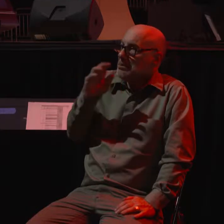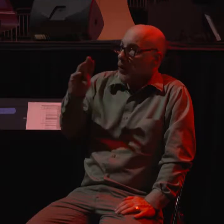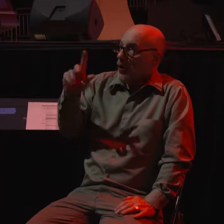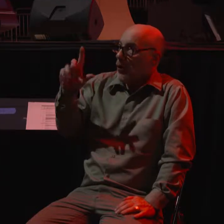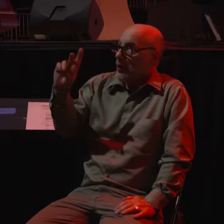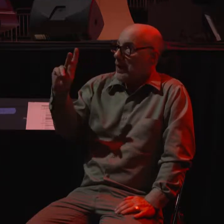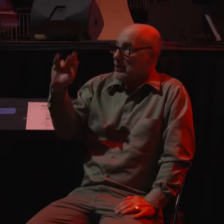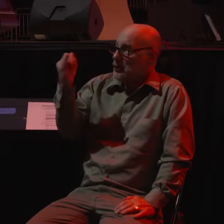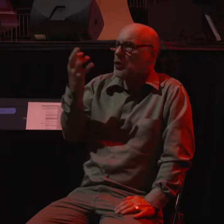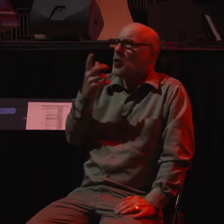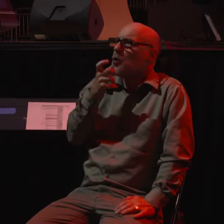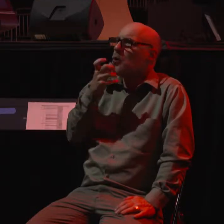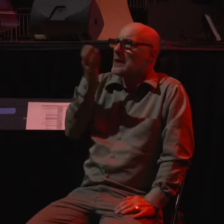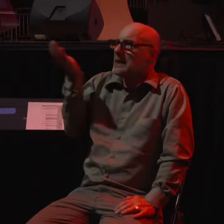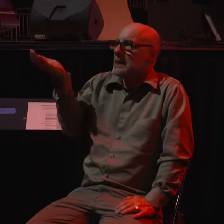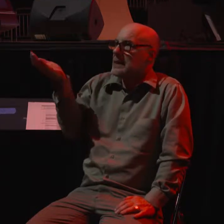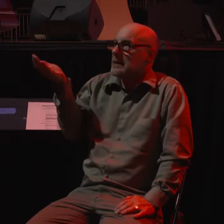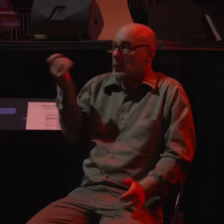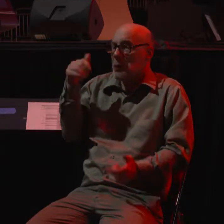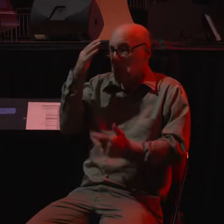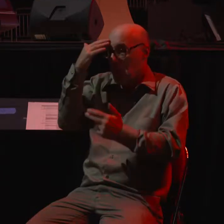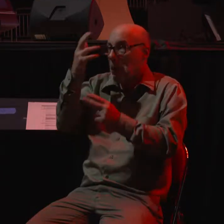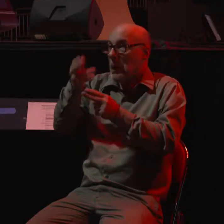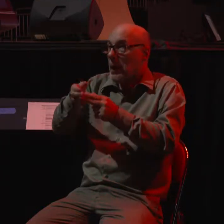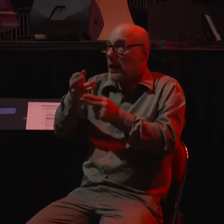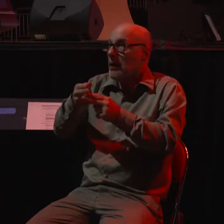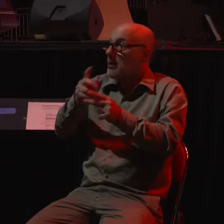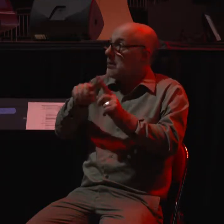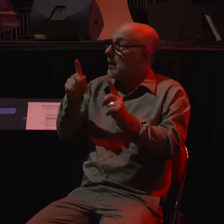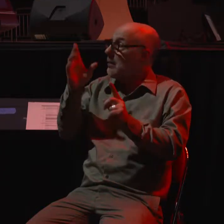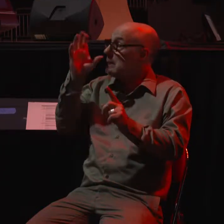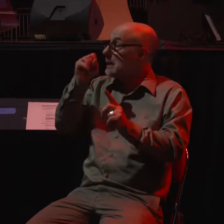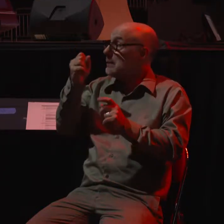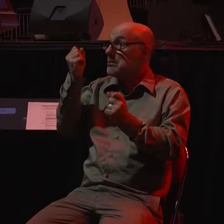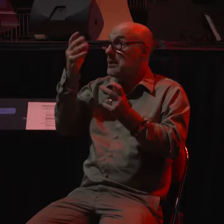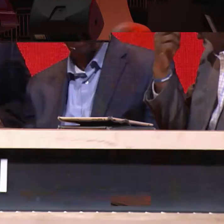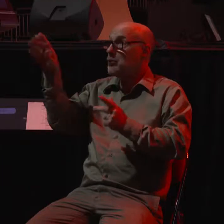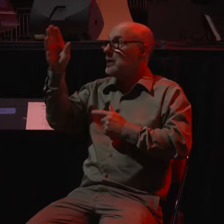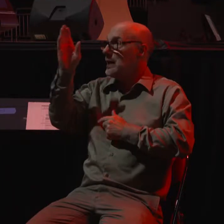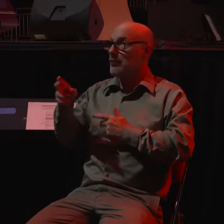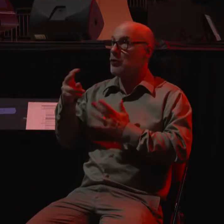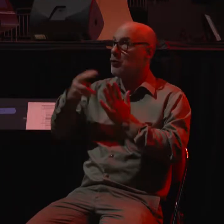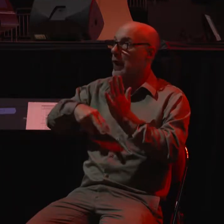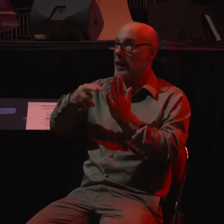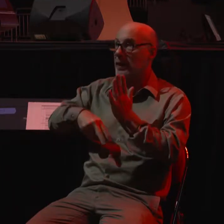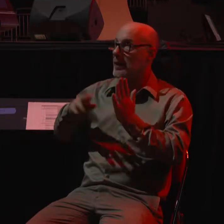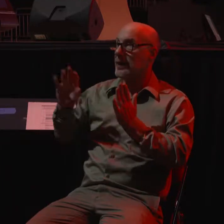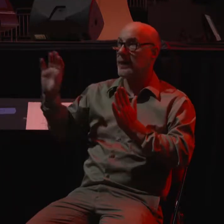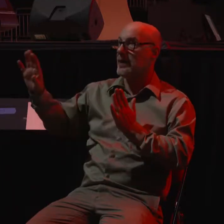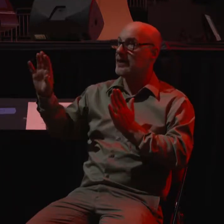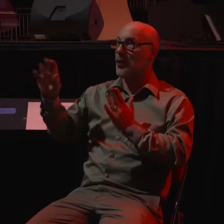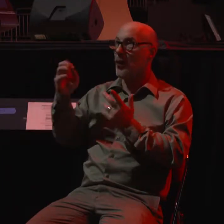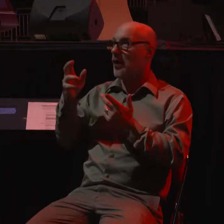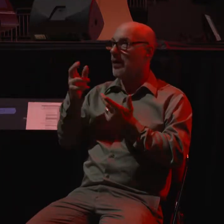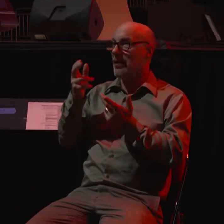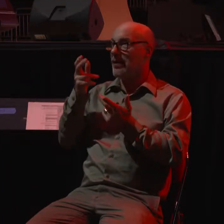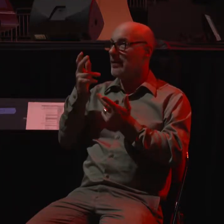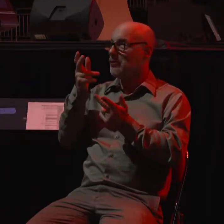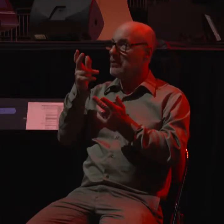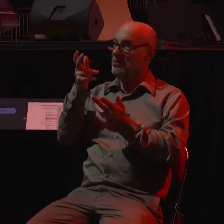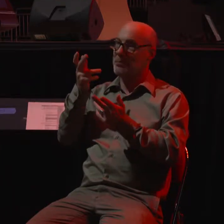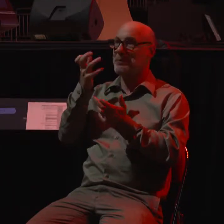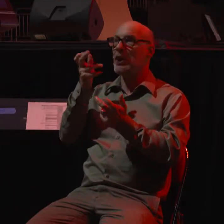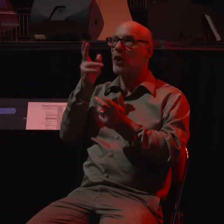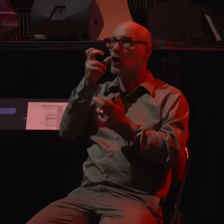know that name, but my guess is many people have never actually read him or heard more than clips from a